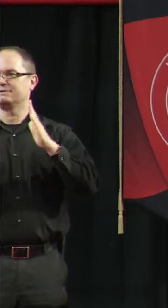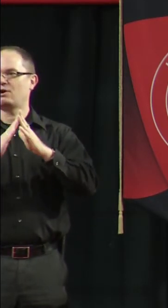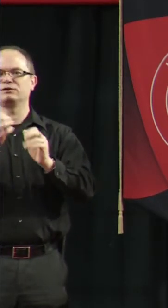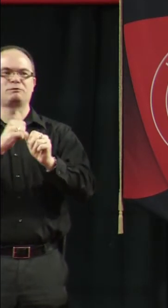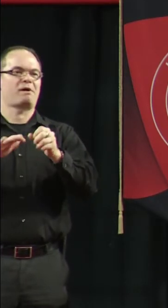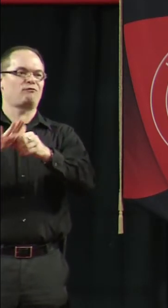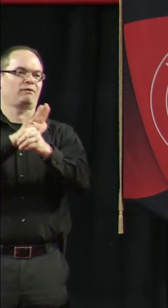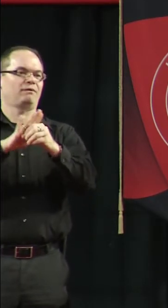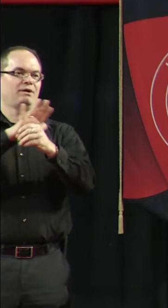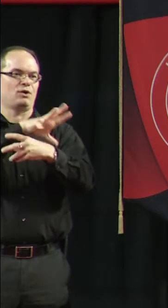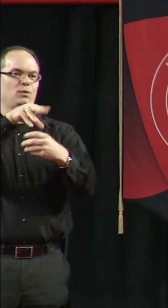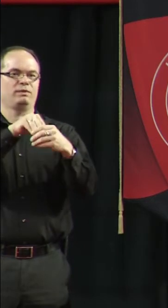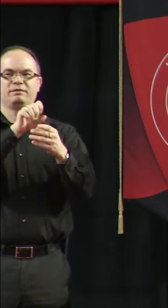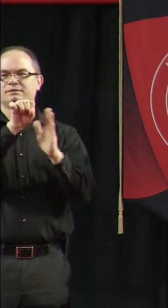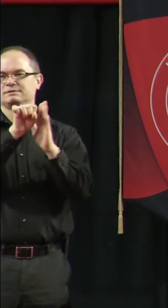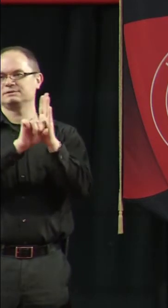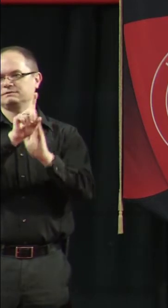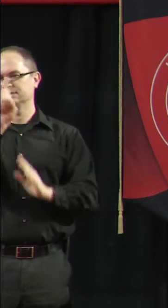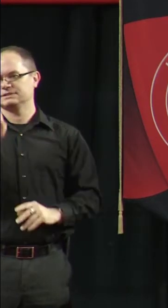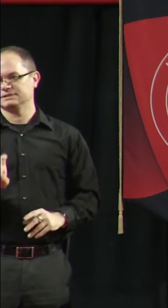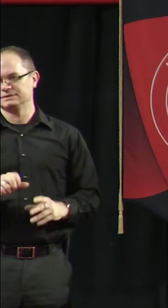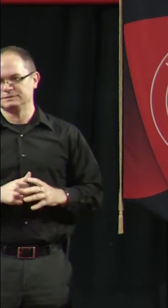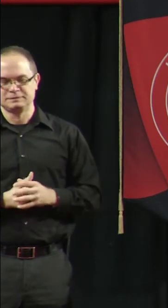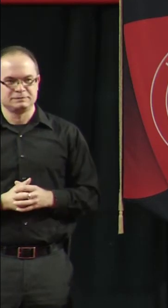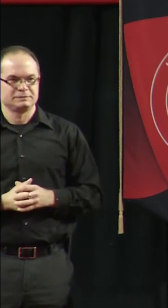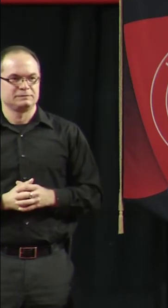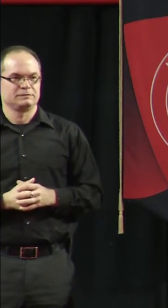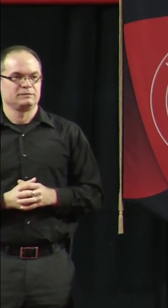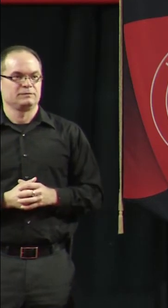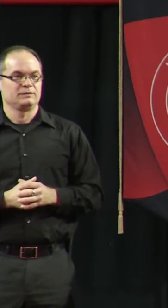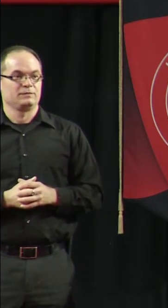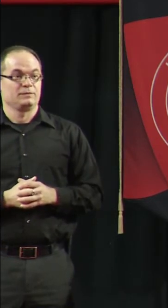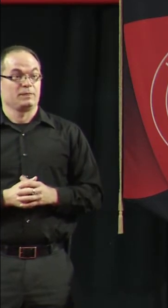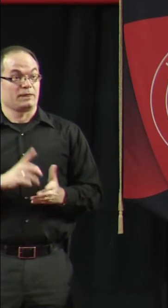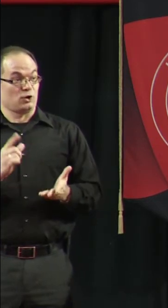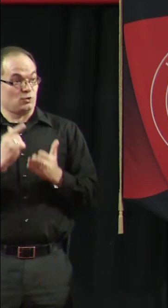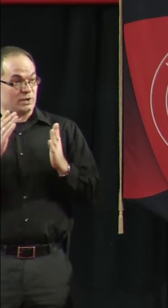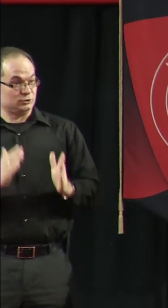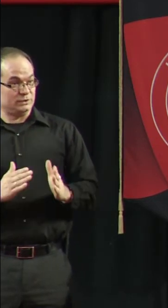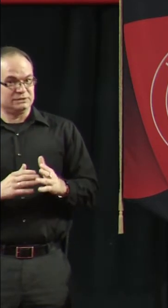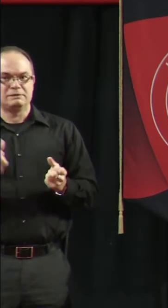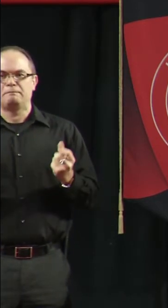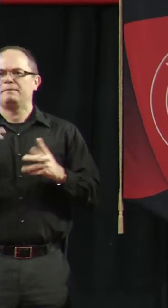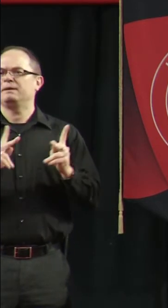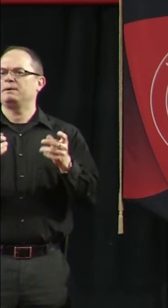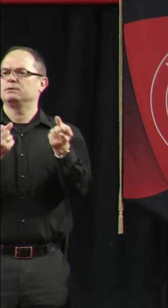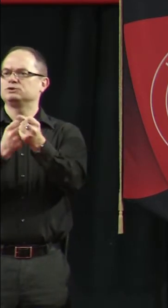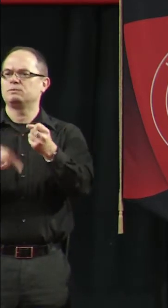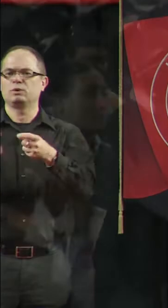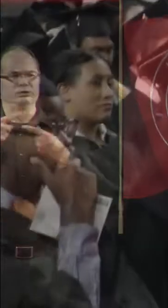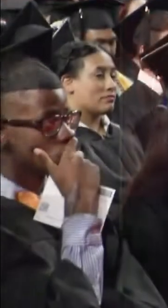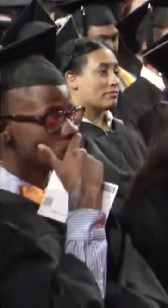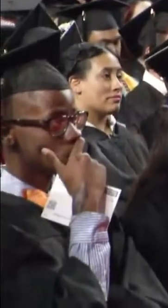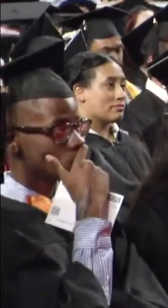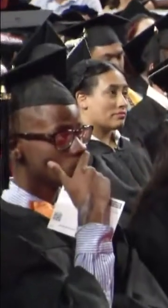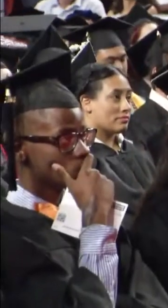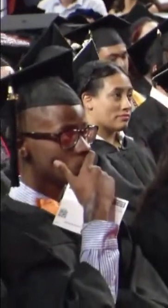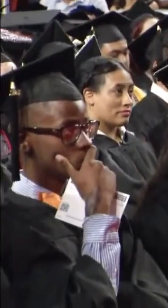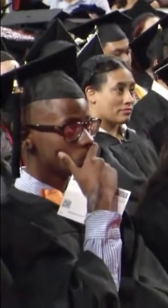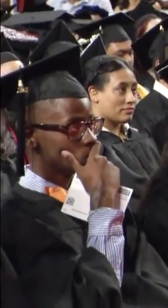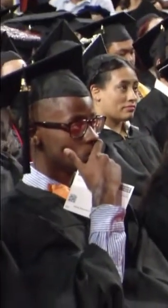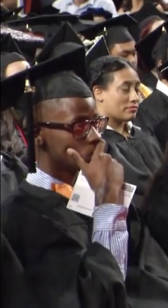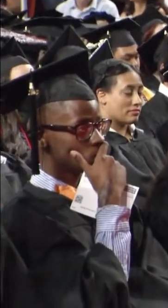every region within the state. Candidates, many people have supported you throughout your life